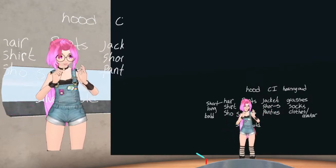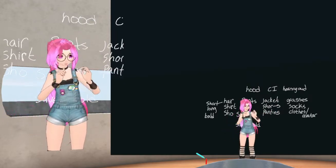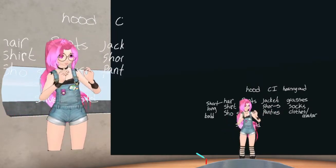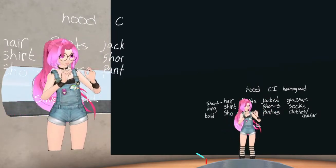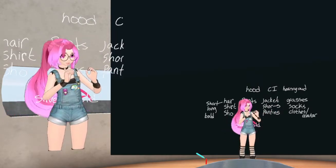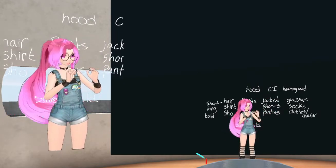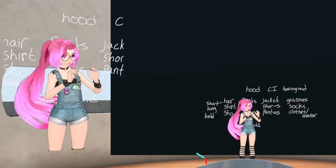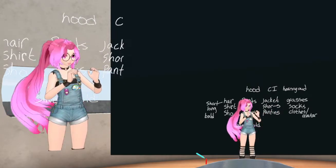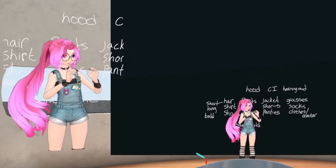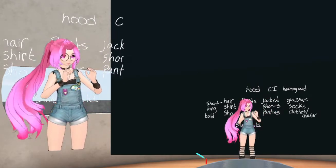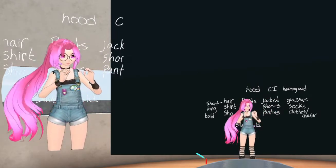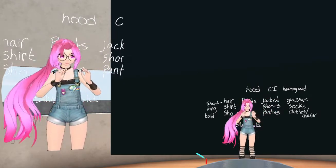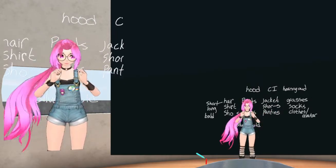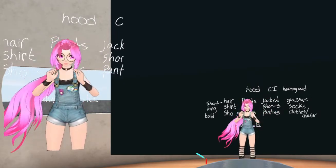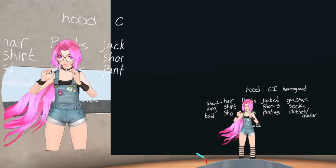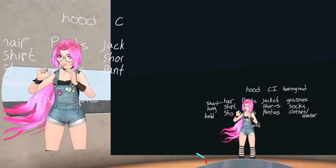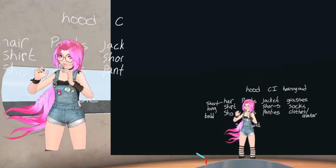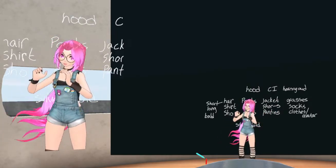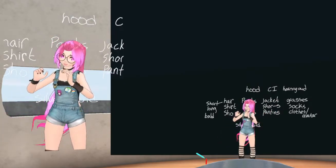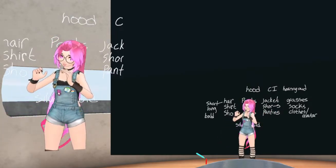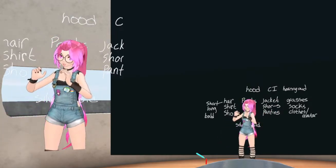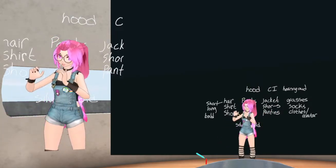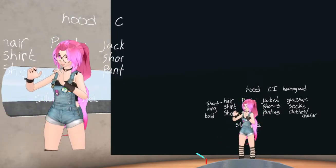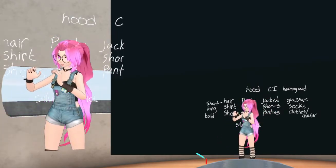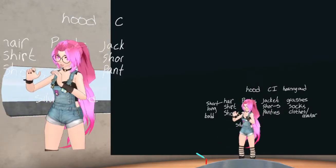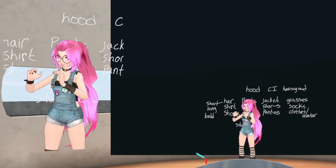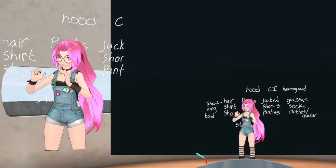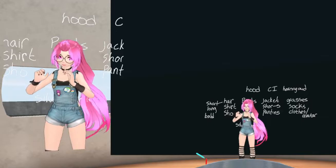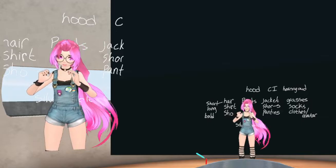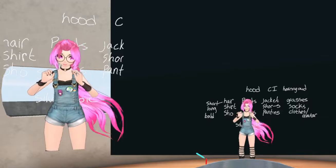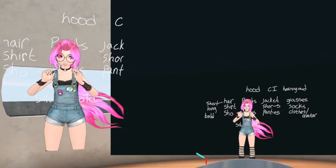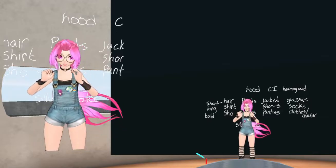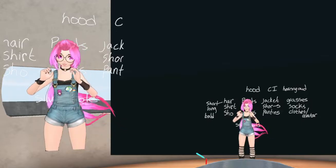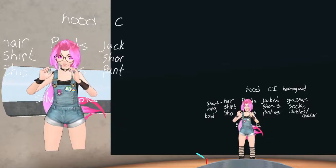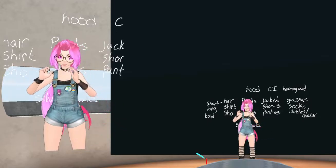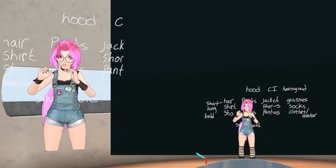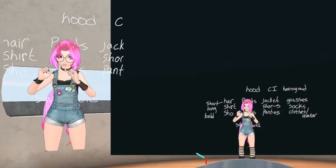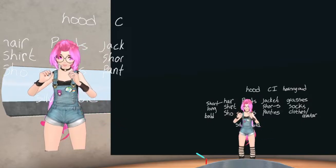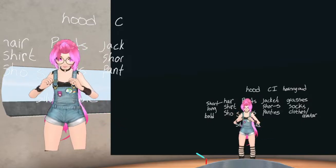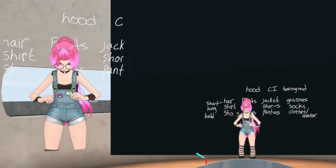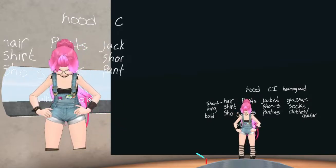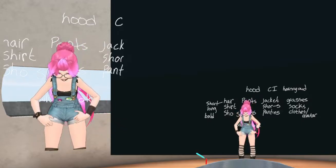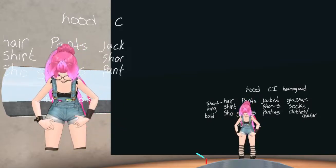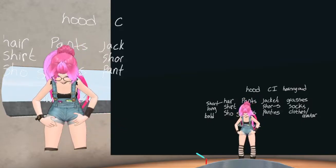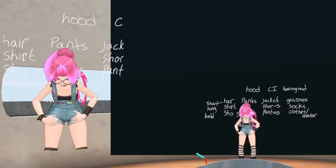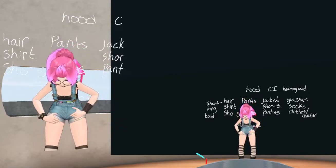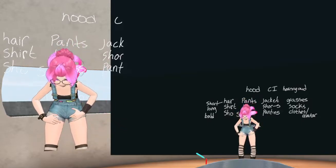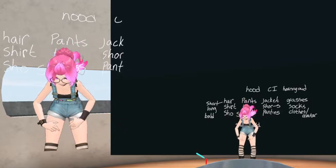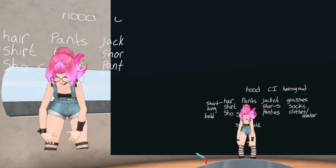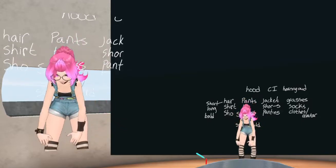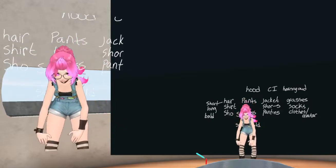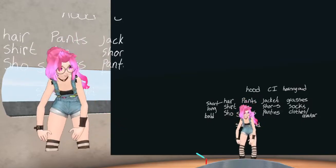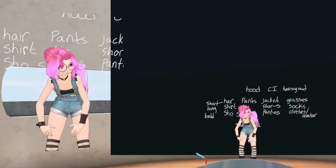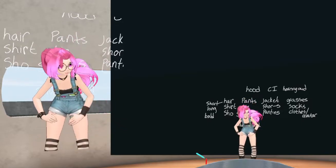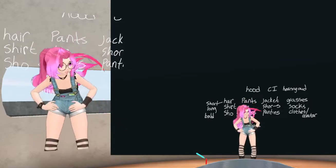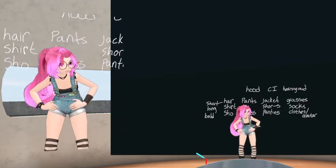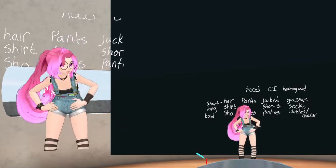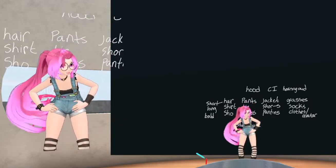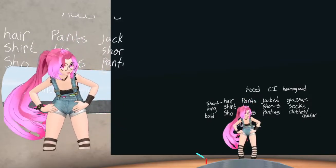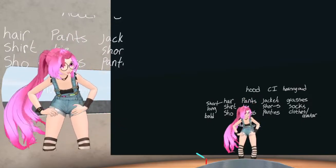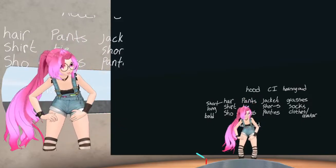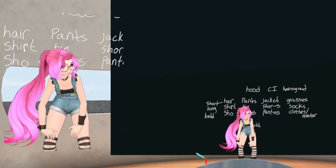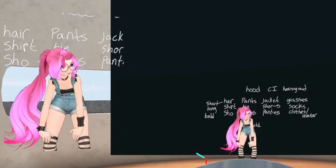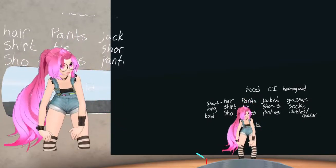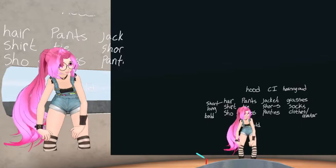is 2C hands. There's a lot of ways to sign pants, but I sign it with 2C hands, and then you're pulling down